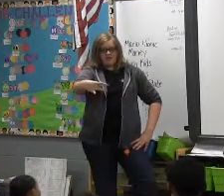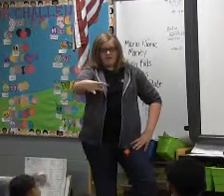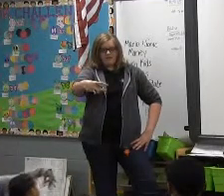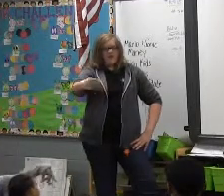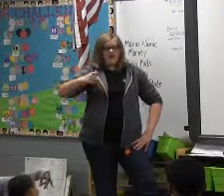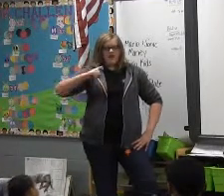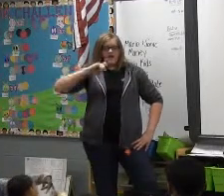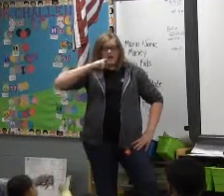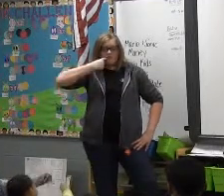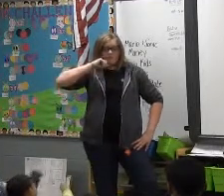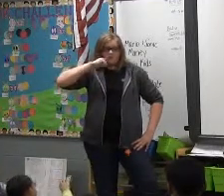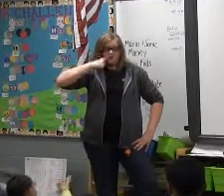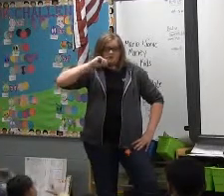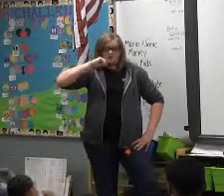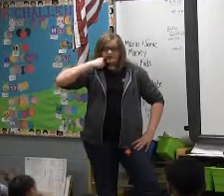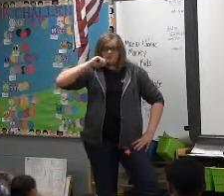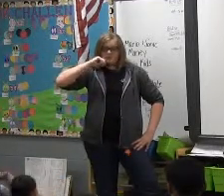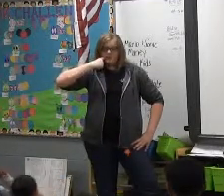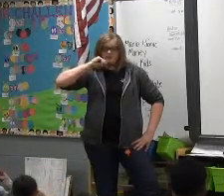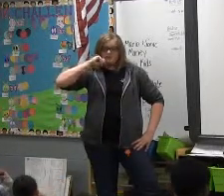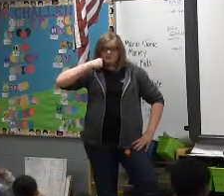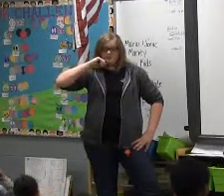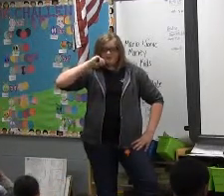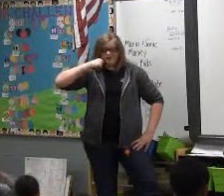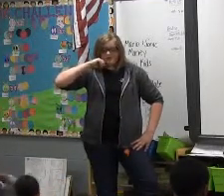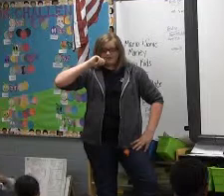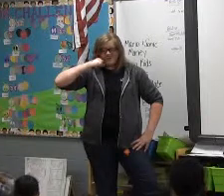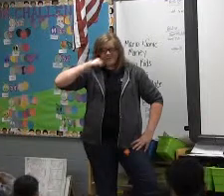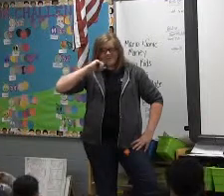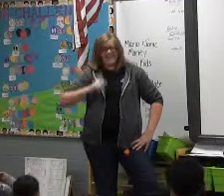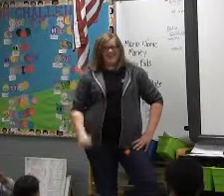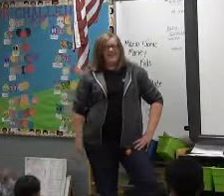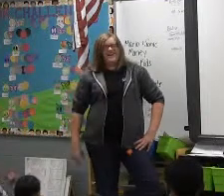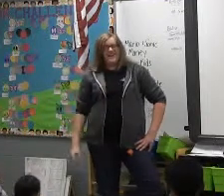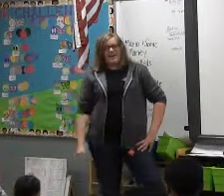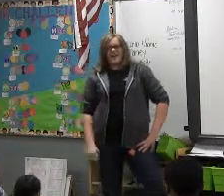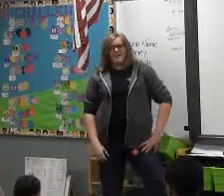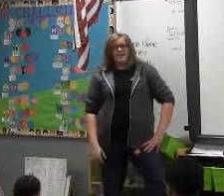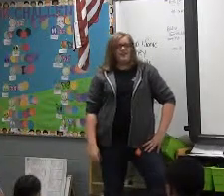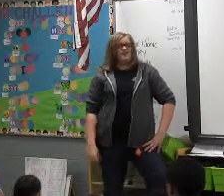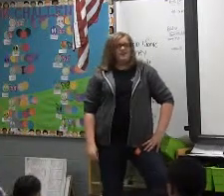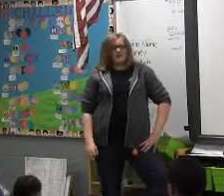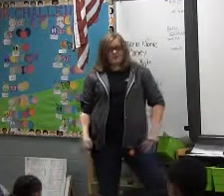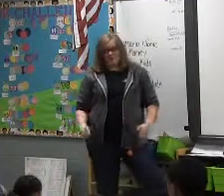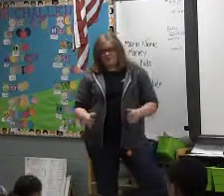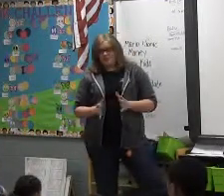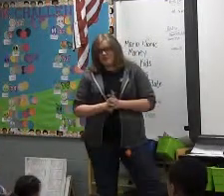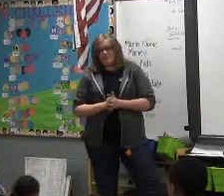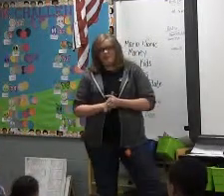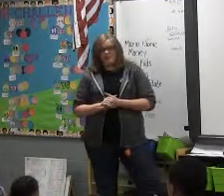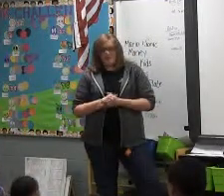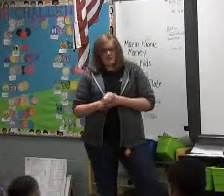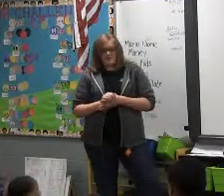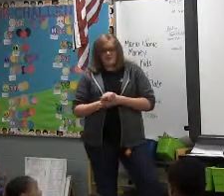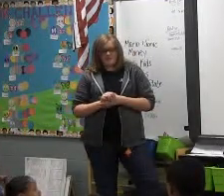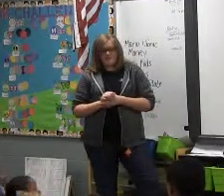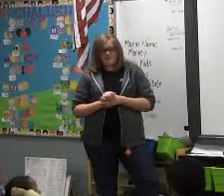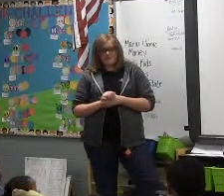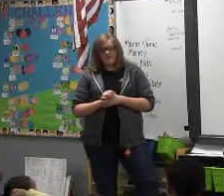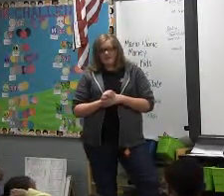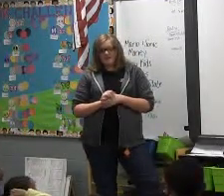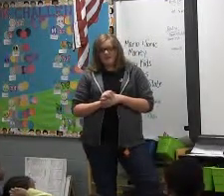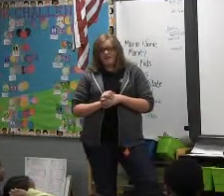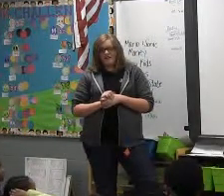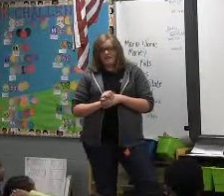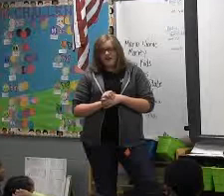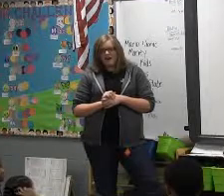like apples. That's hard. That's easy. And here's a good one that Miss Montgomery can use.